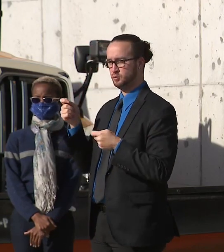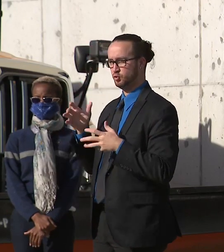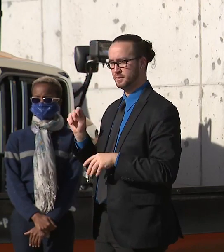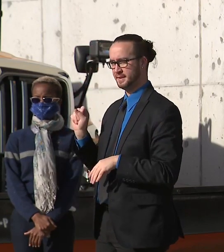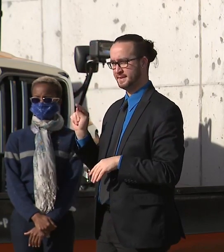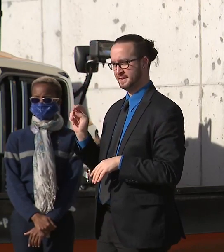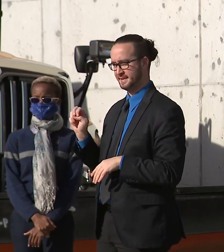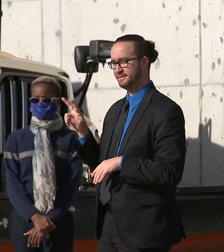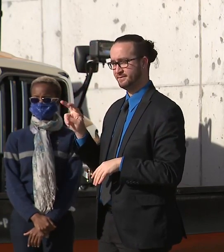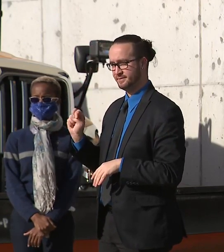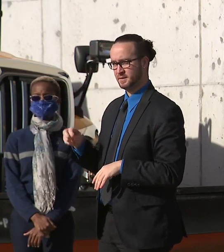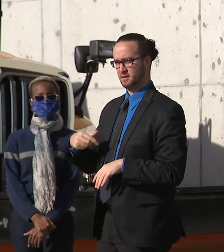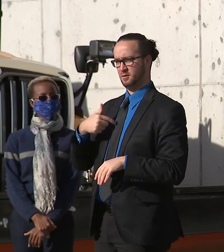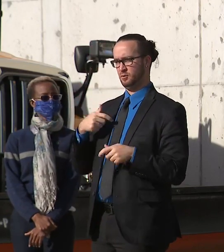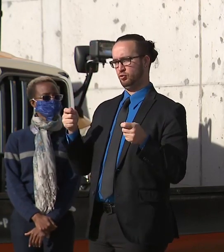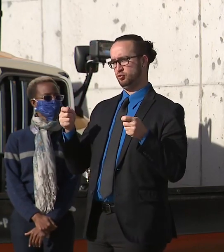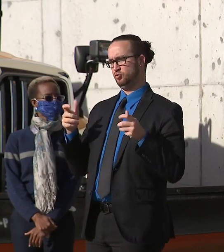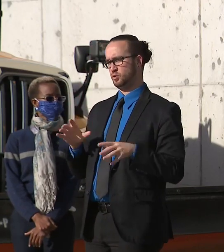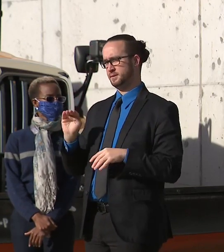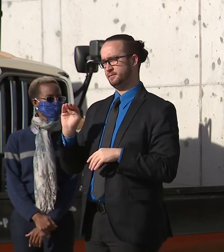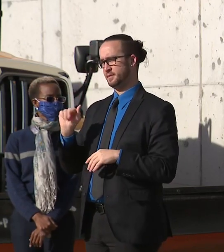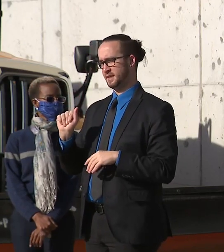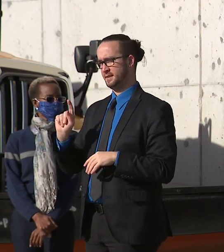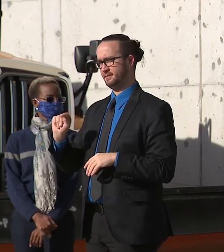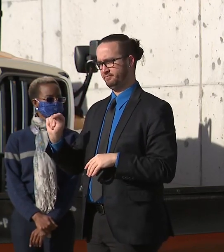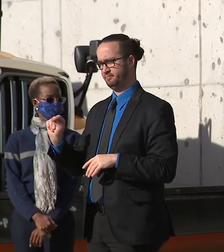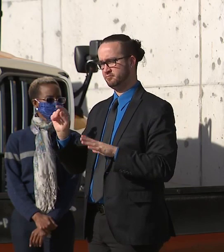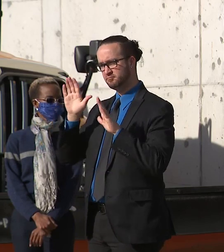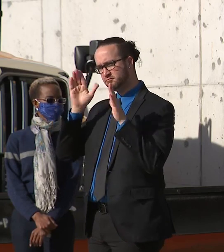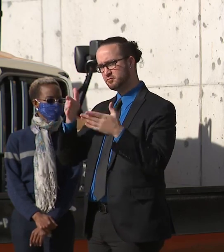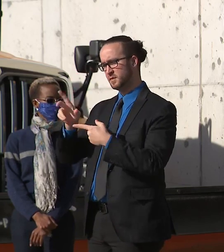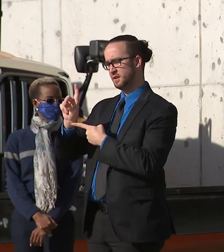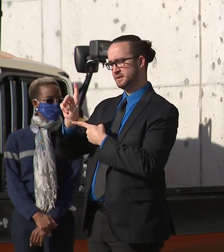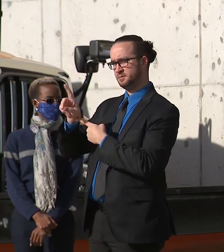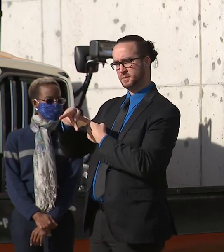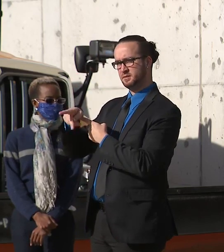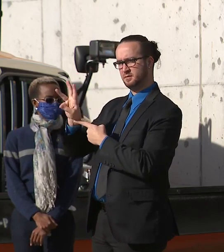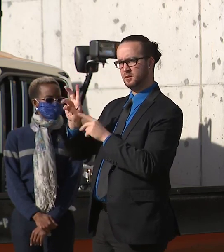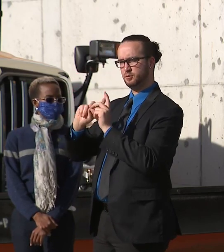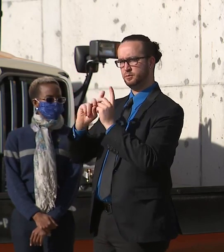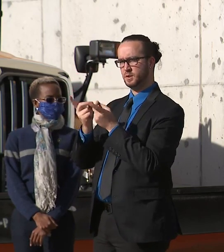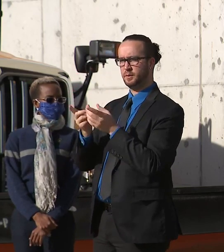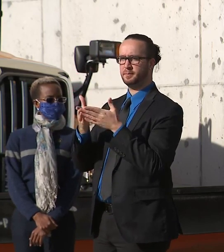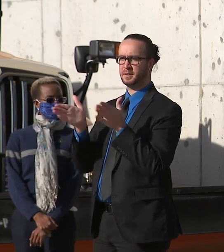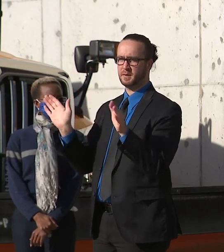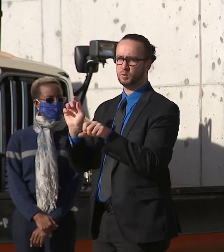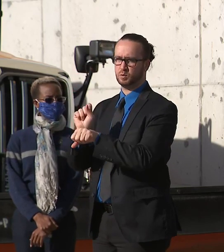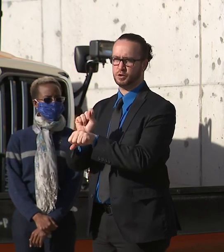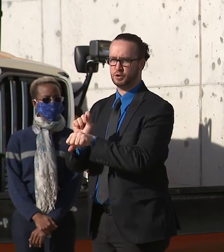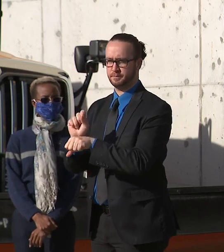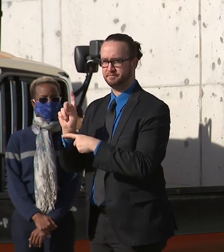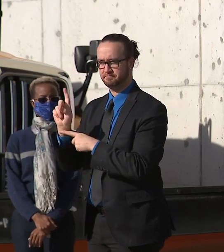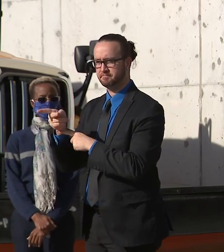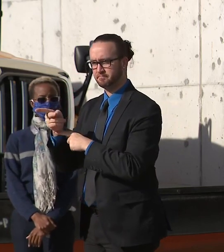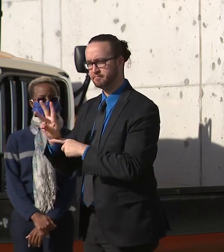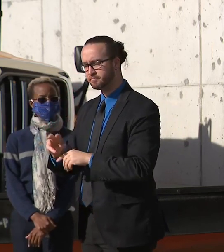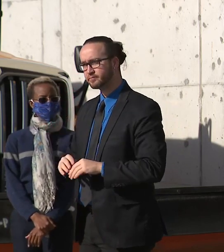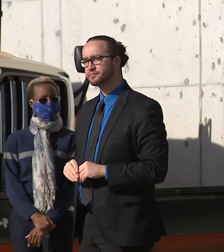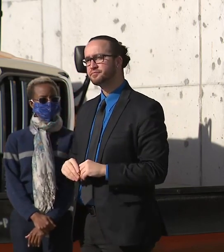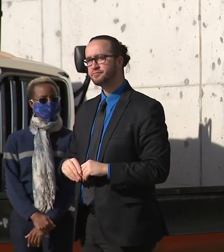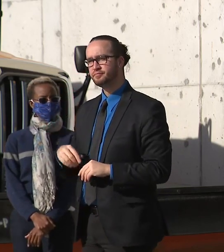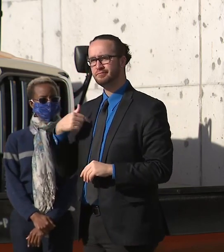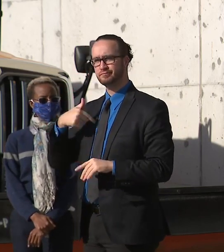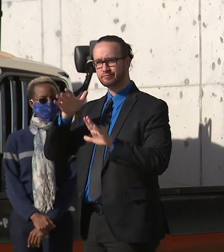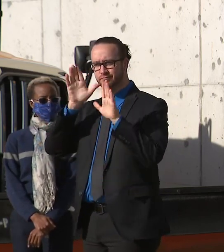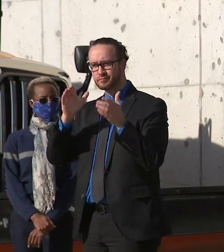Works. Each winter, the Baltimore City Department of Public Works collaborates closely with our partners in the City Department